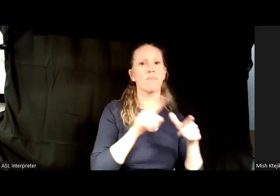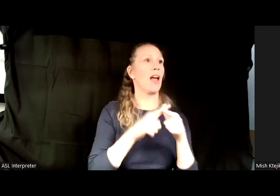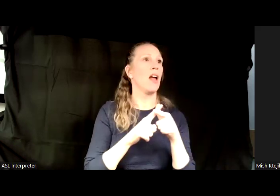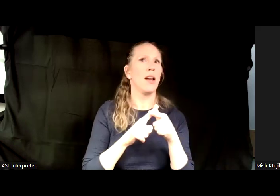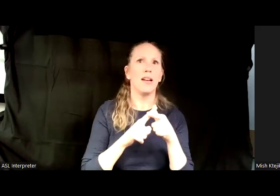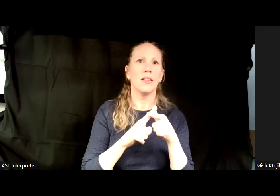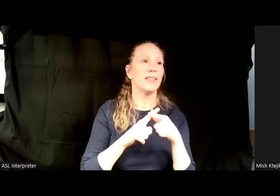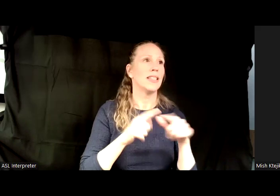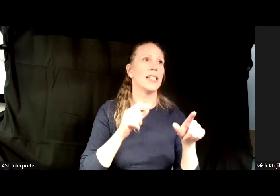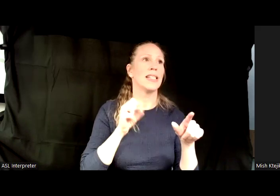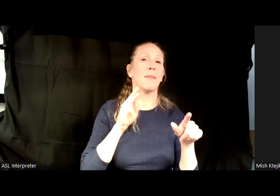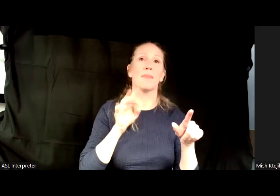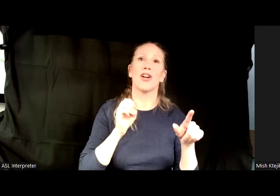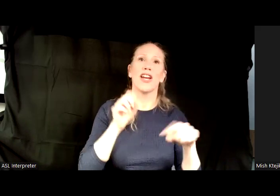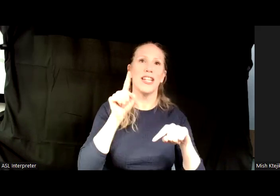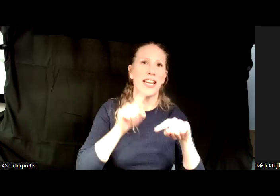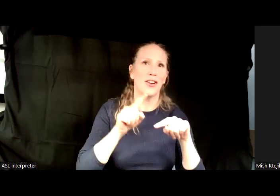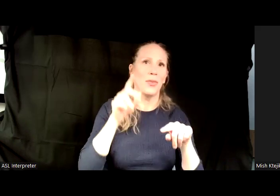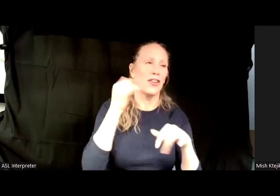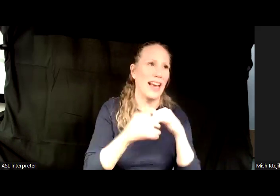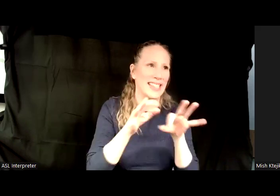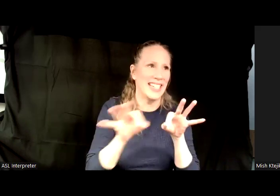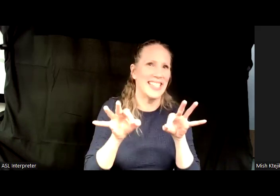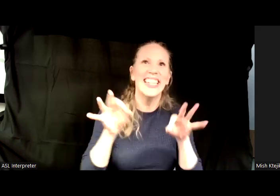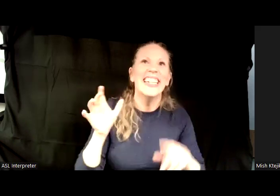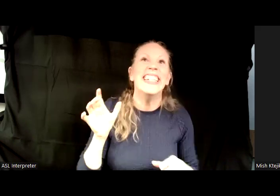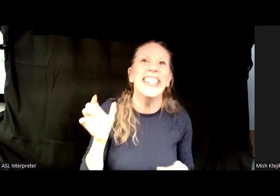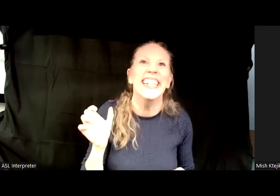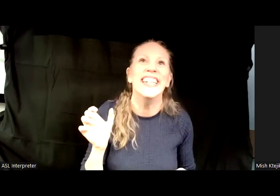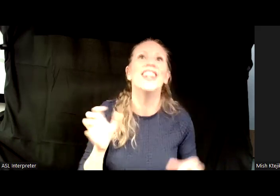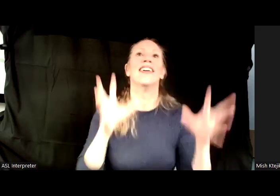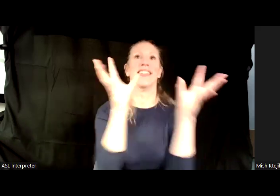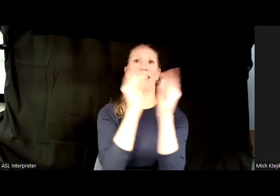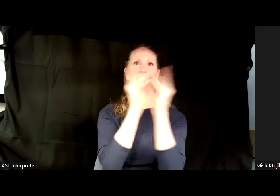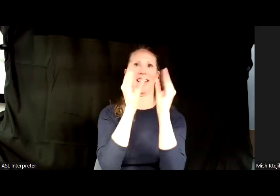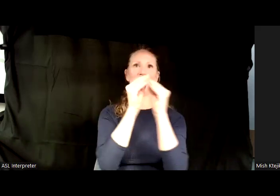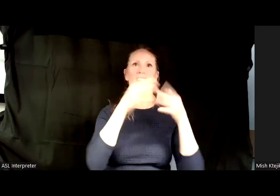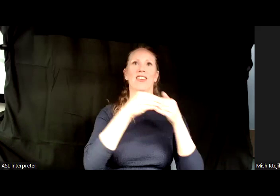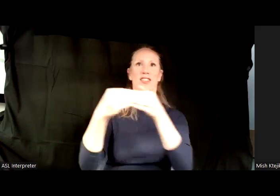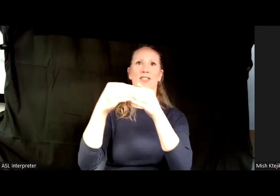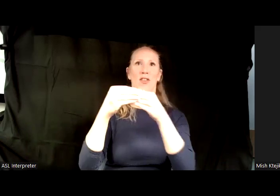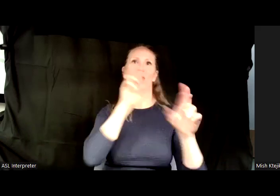report. You have to consider all those things. I'm sorry, I didn't hear. Oh.